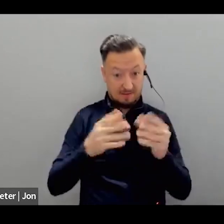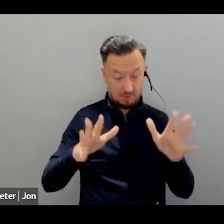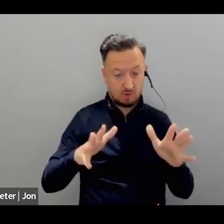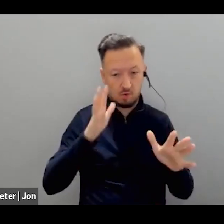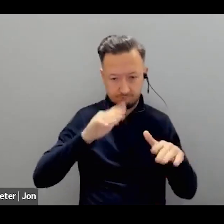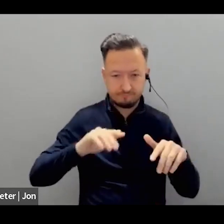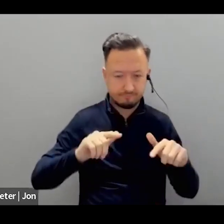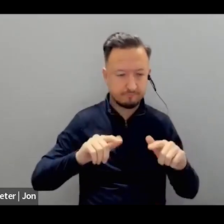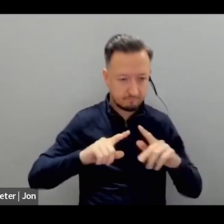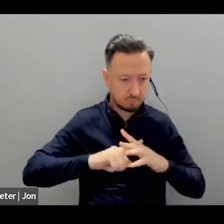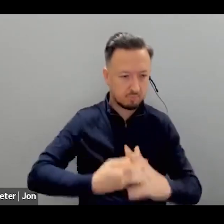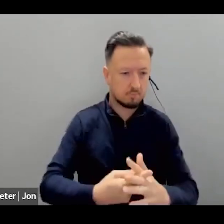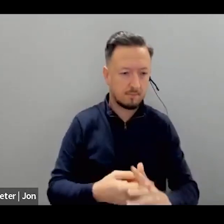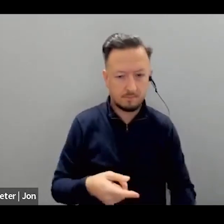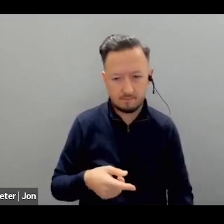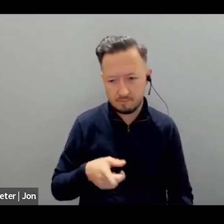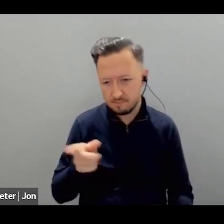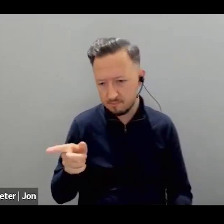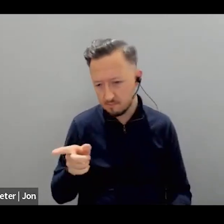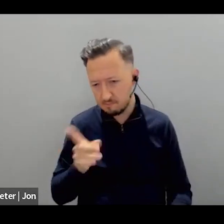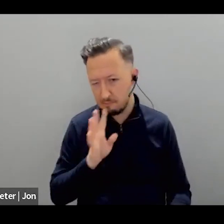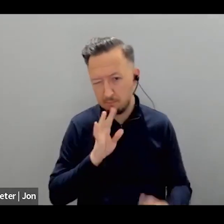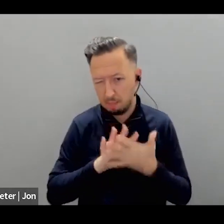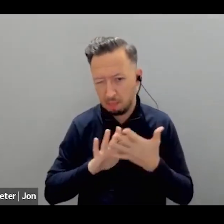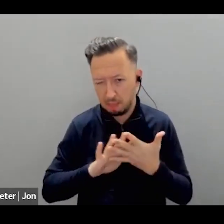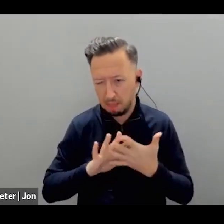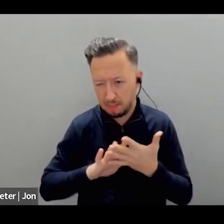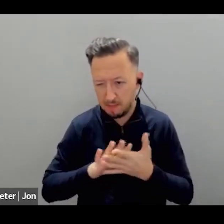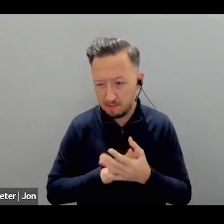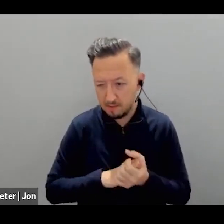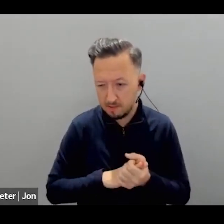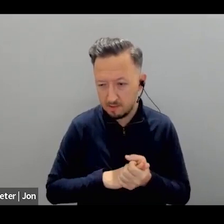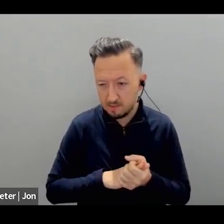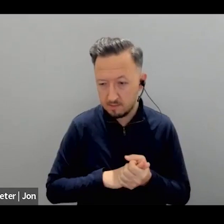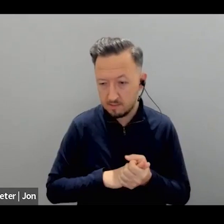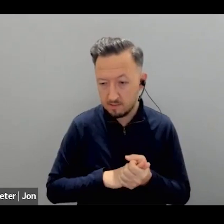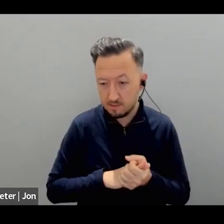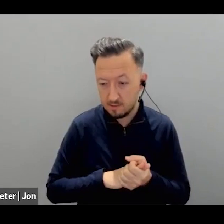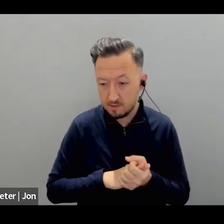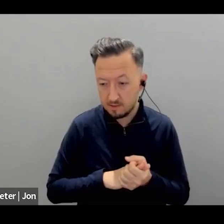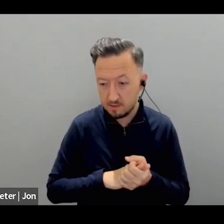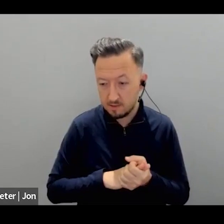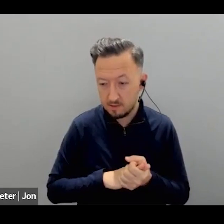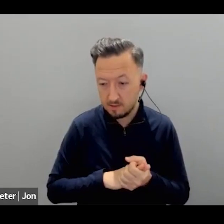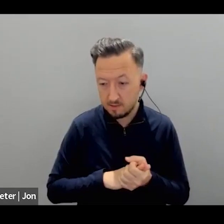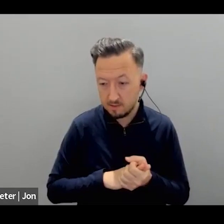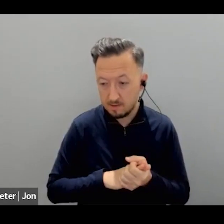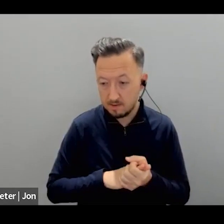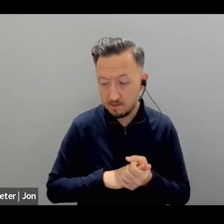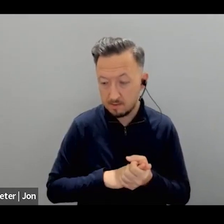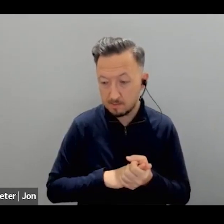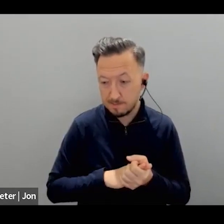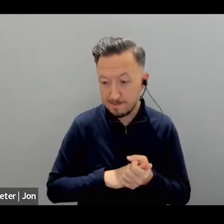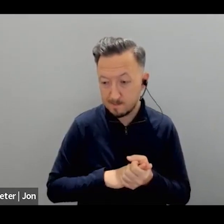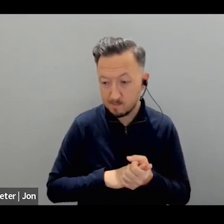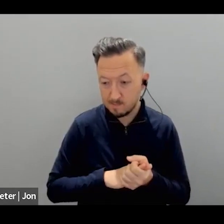I have one quick question for Dr. Mullendorf. Hang on, Laura, you broke up pretty bad there. Sorry, I said